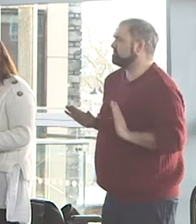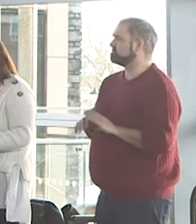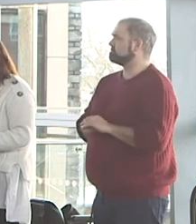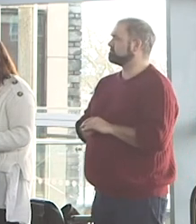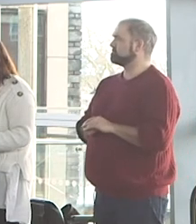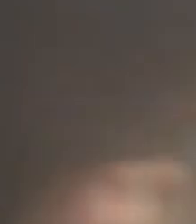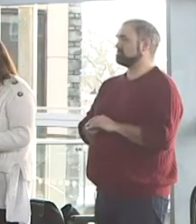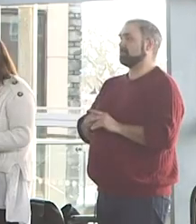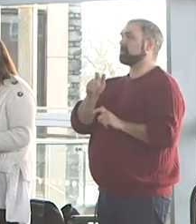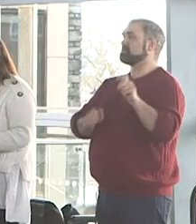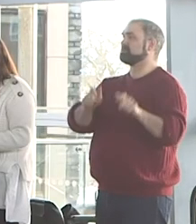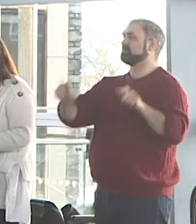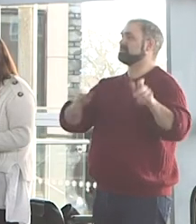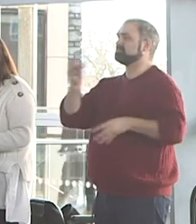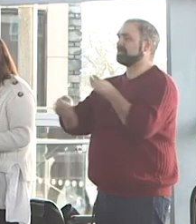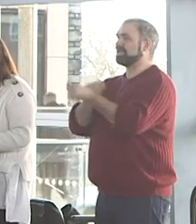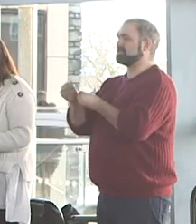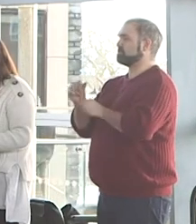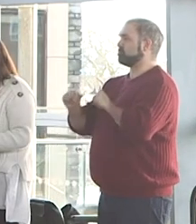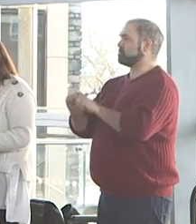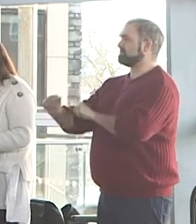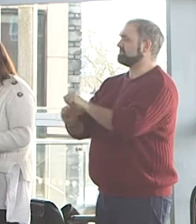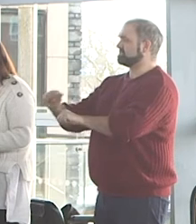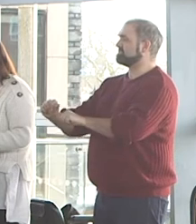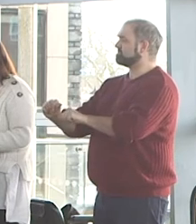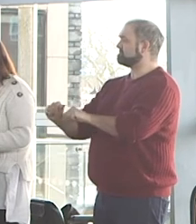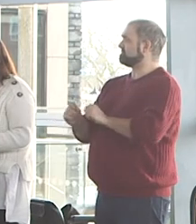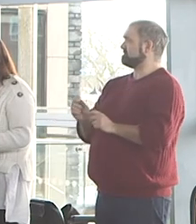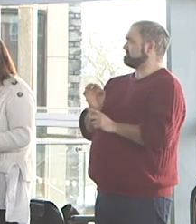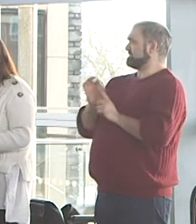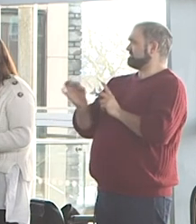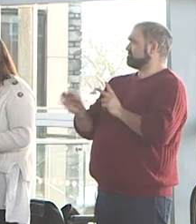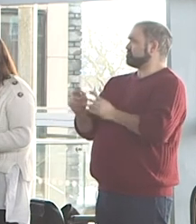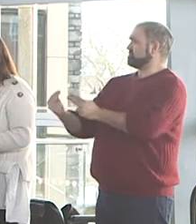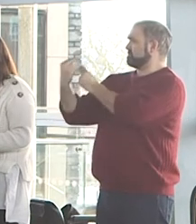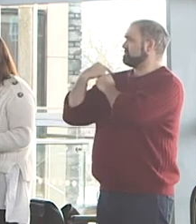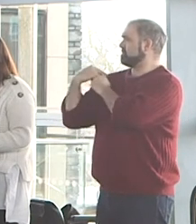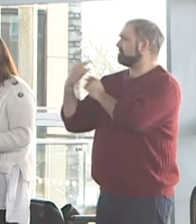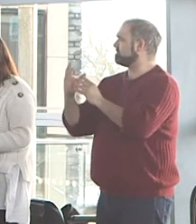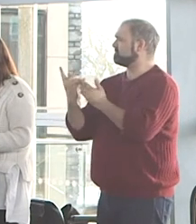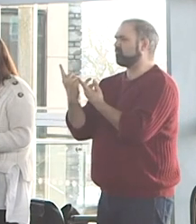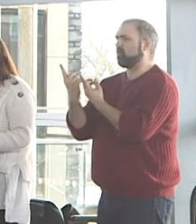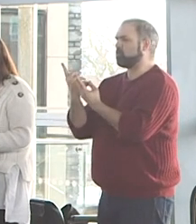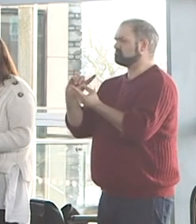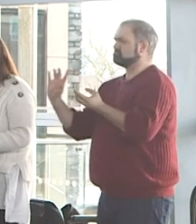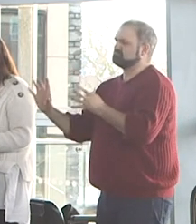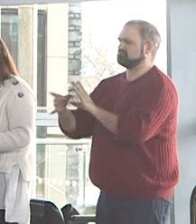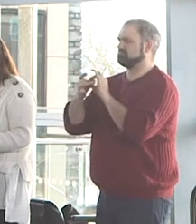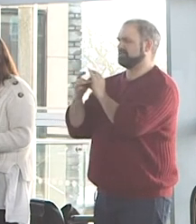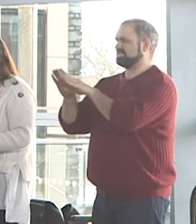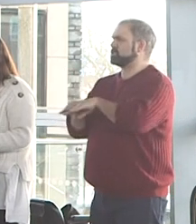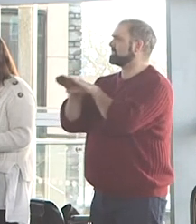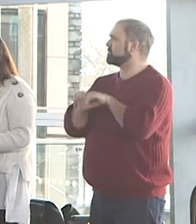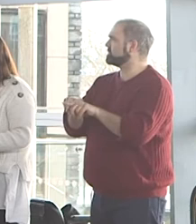The participants explained that the settlement process is particularly responsible for community marginalization, resulting